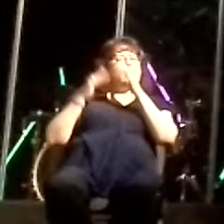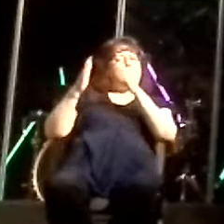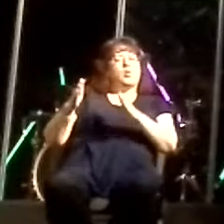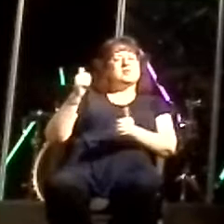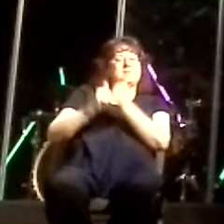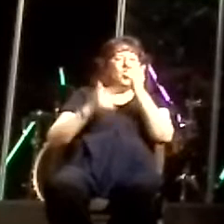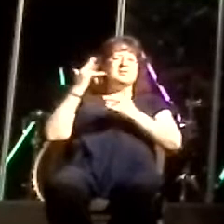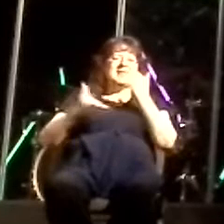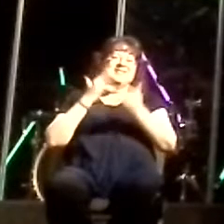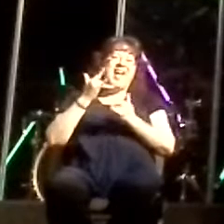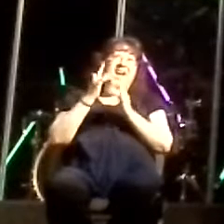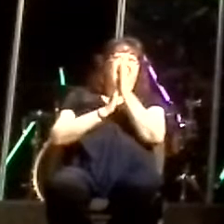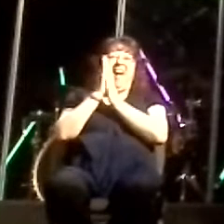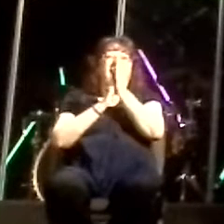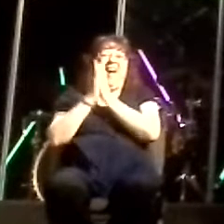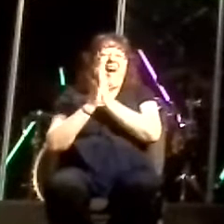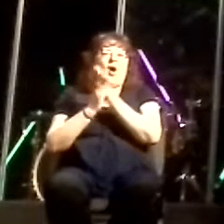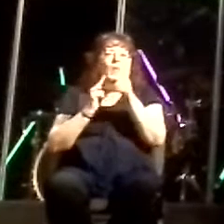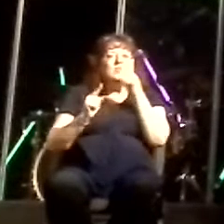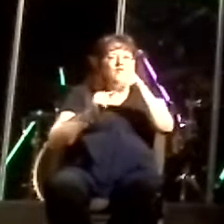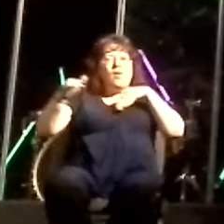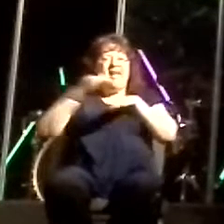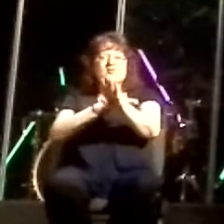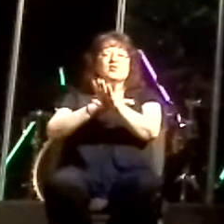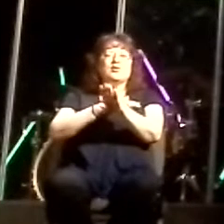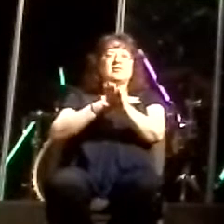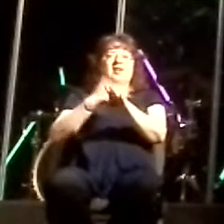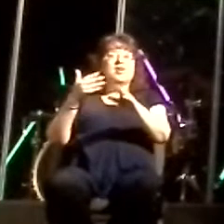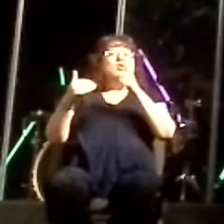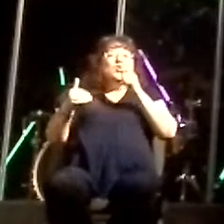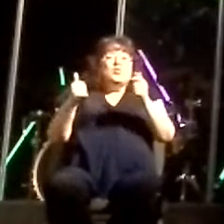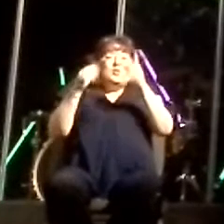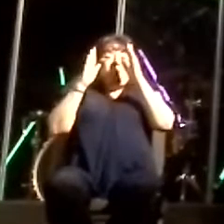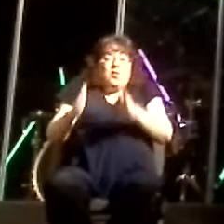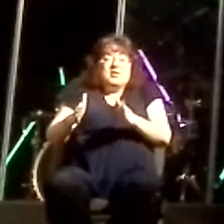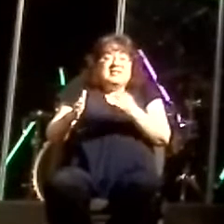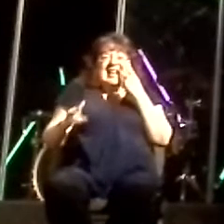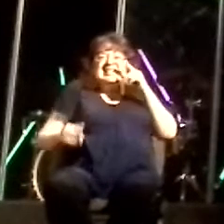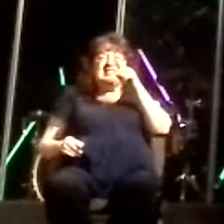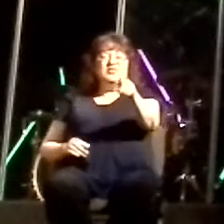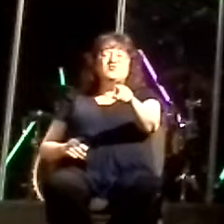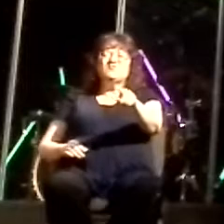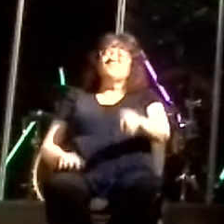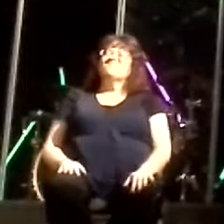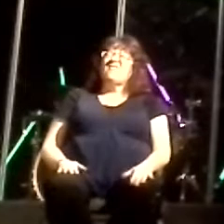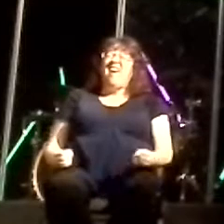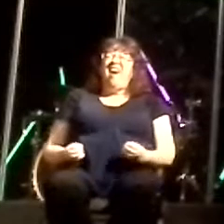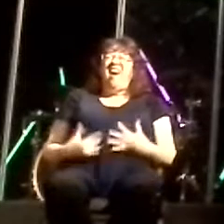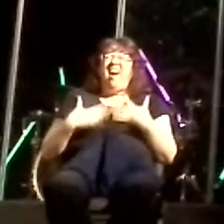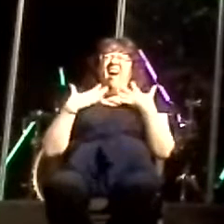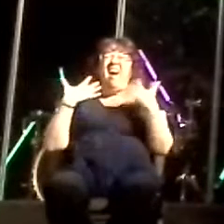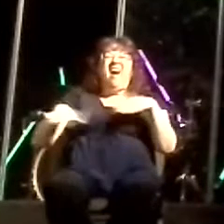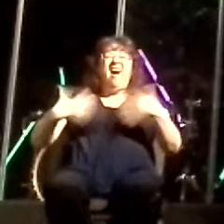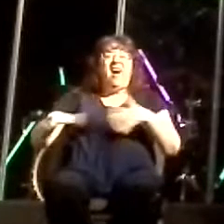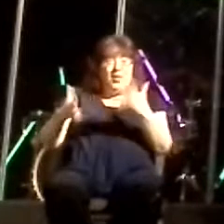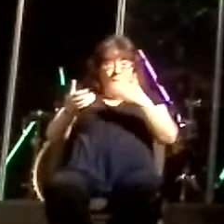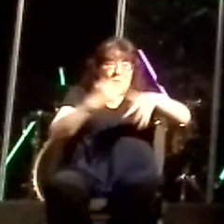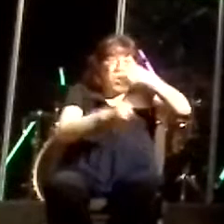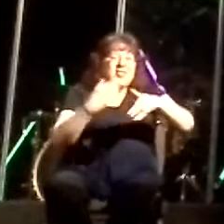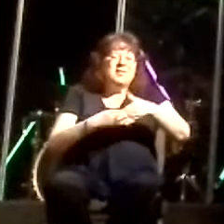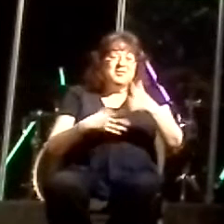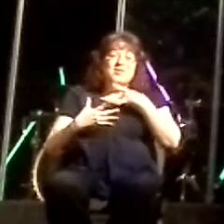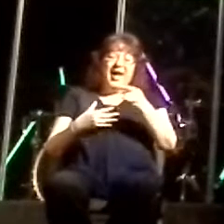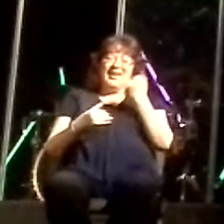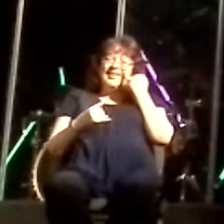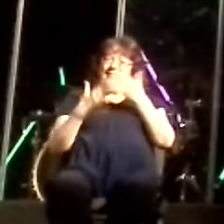the most excited, has the most passion when you come into the room? Who is the person, when they see you, they just light up, and you like to get around them because you